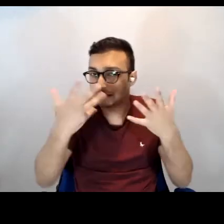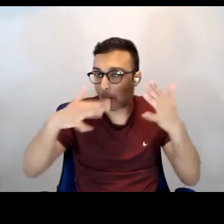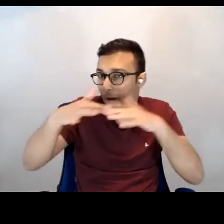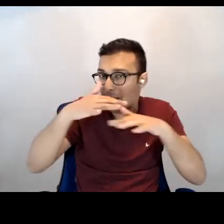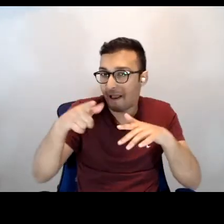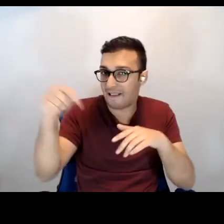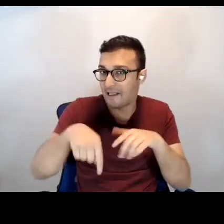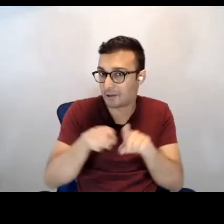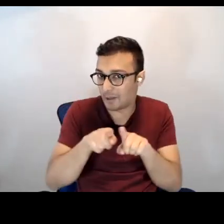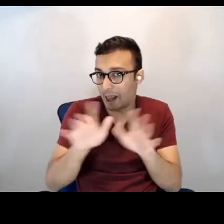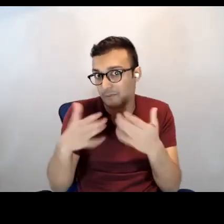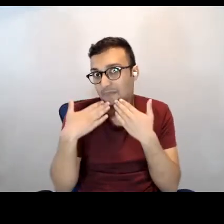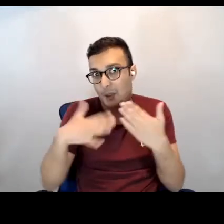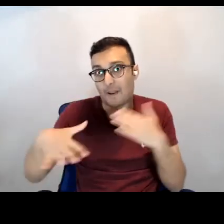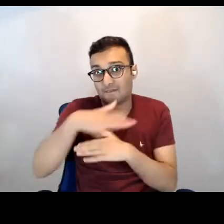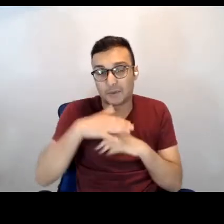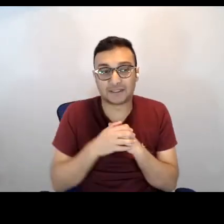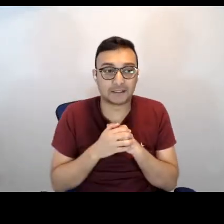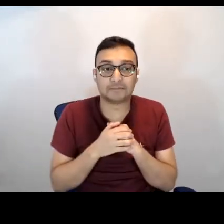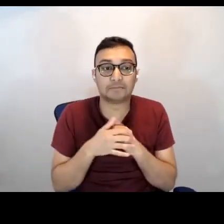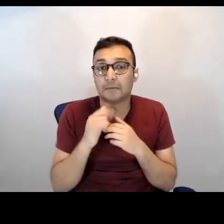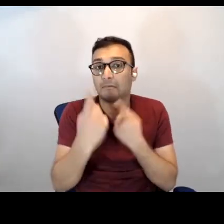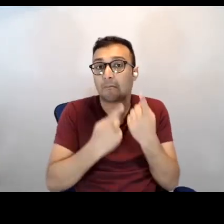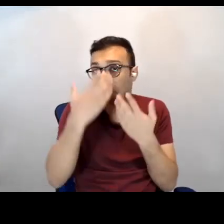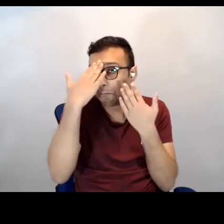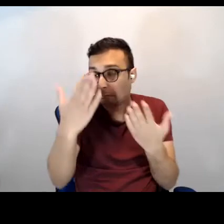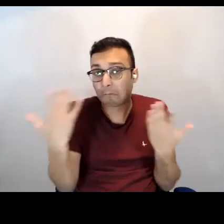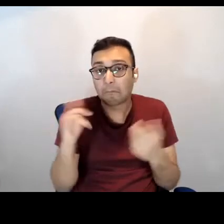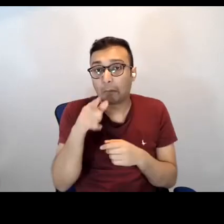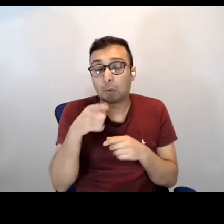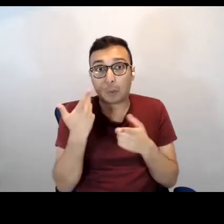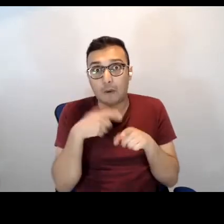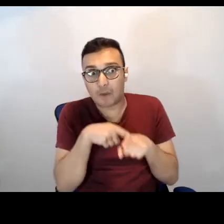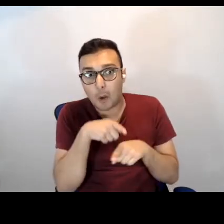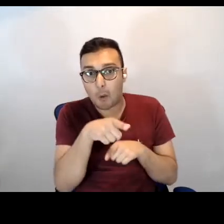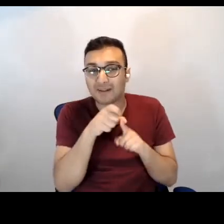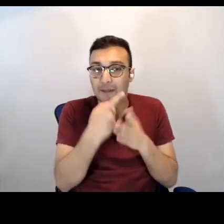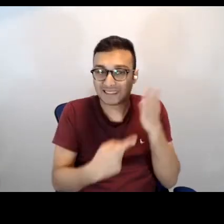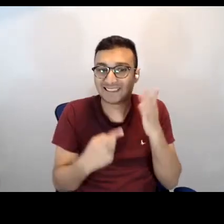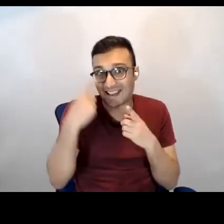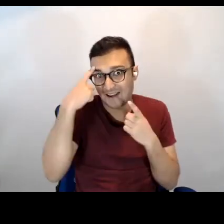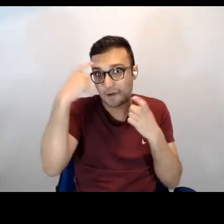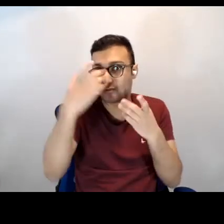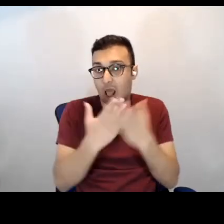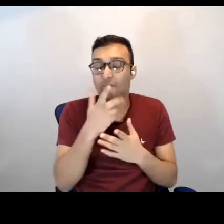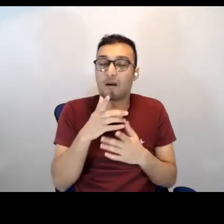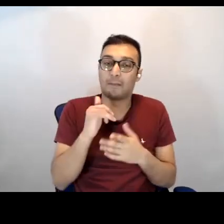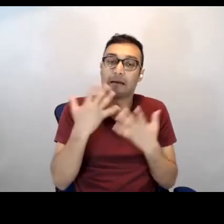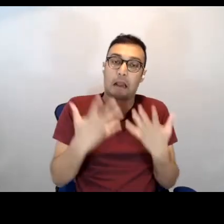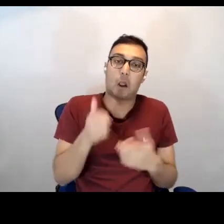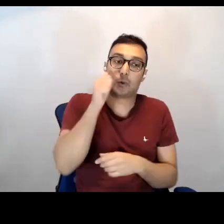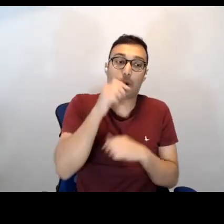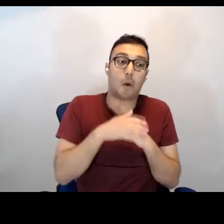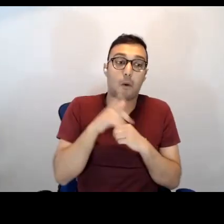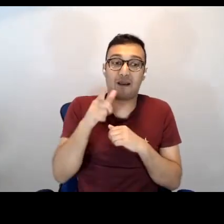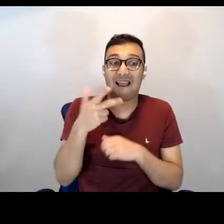us. For those of you that don't know, and if you're a follower of Disability Innovation Live, you probably do by now, AT 2030 is our